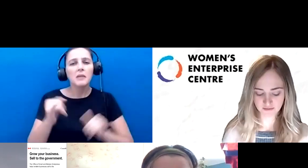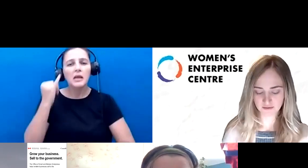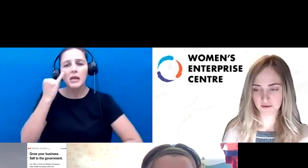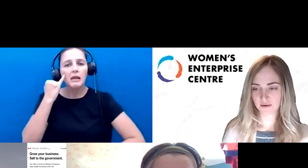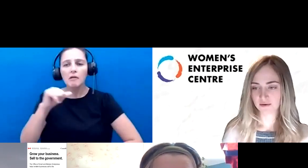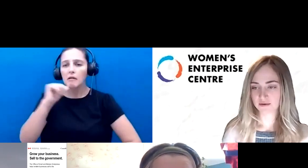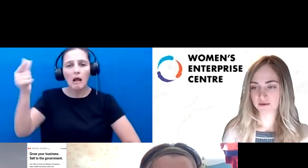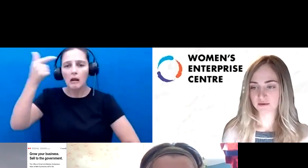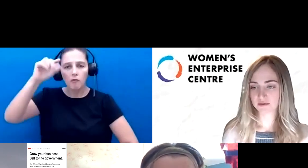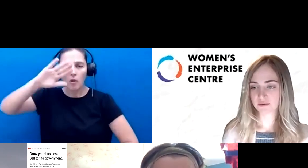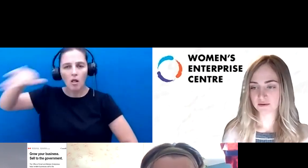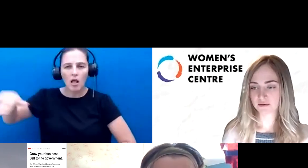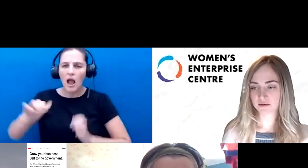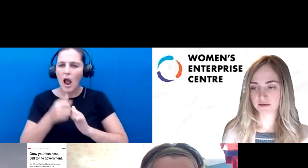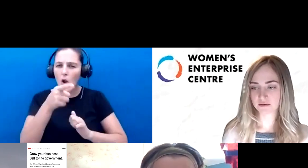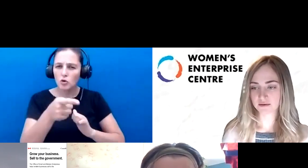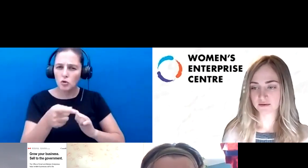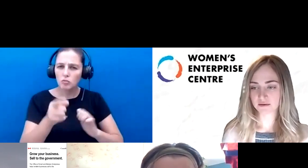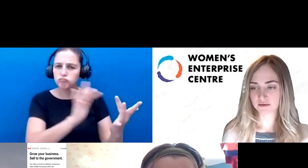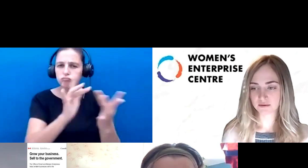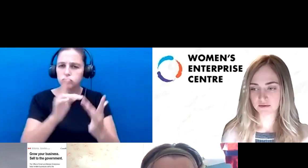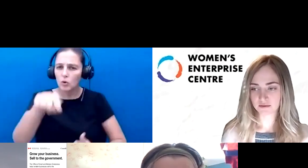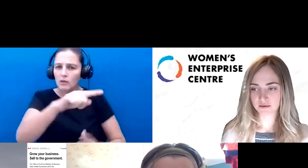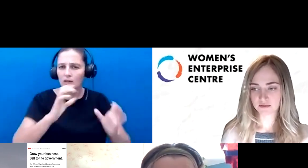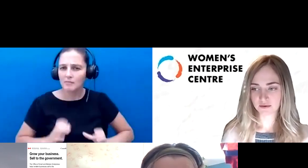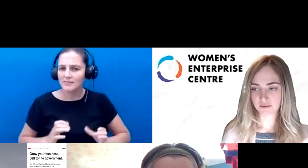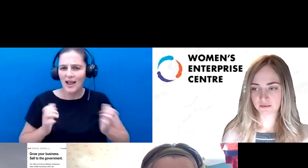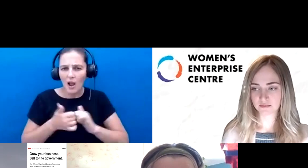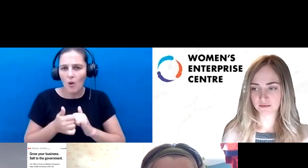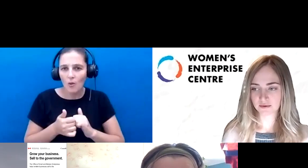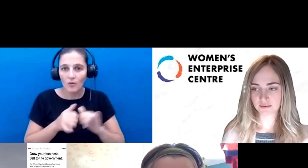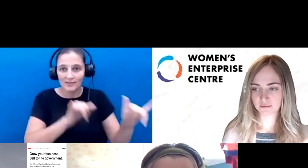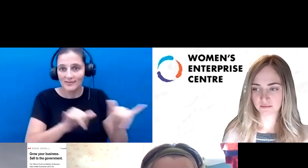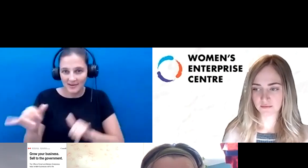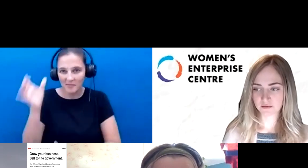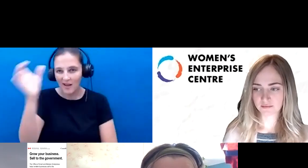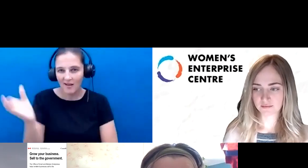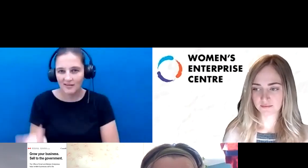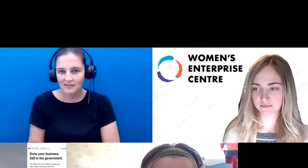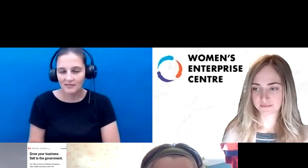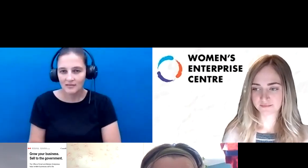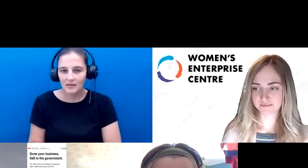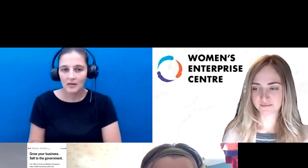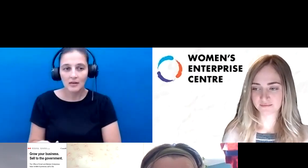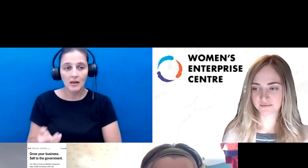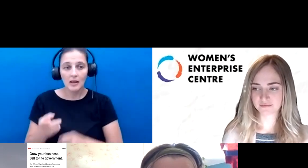employee? Managers who are interested in conflict resolution may be searching for those kinds of